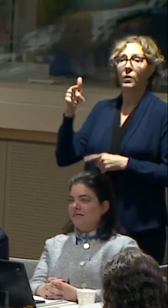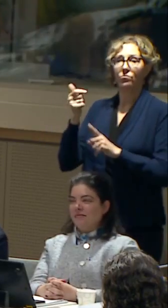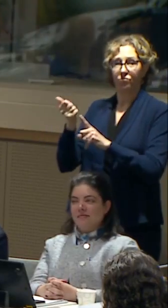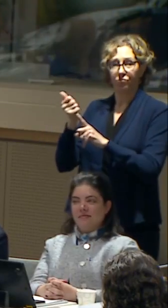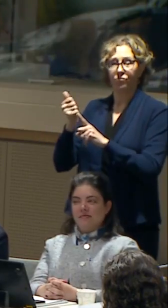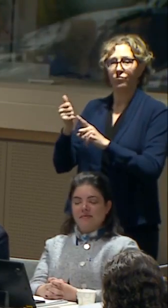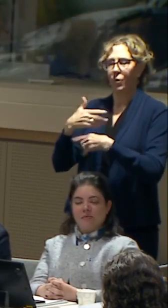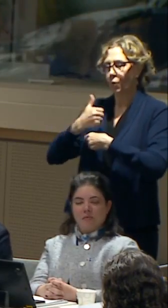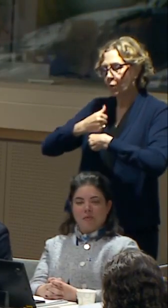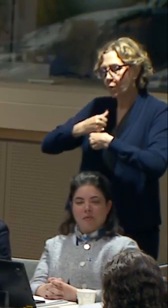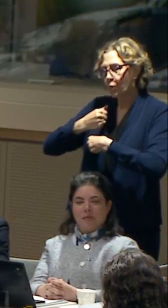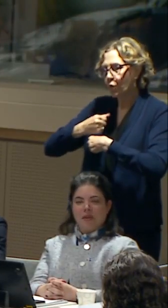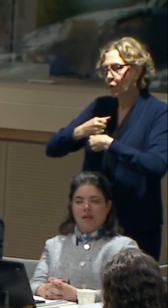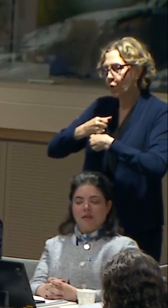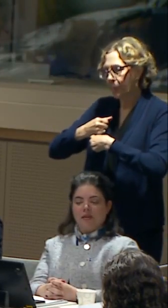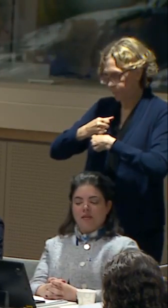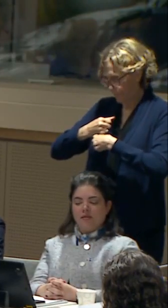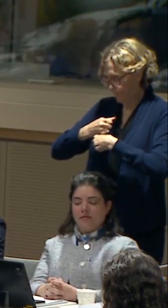studied both